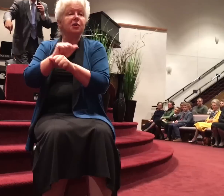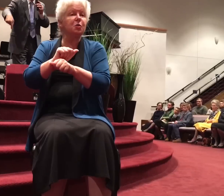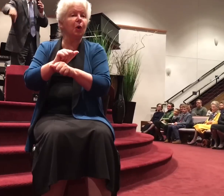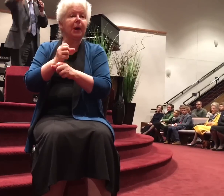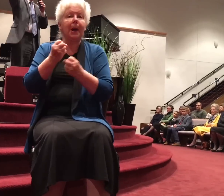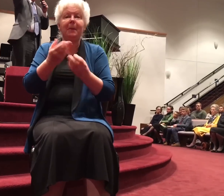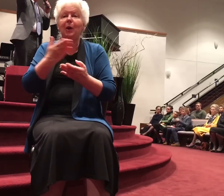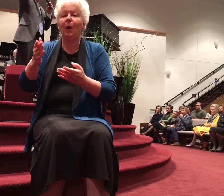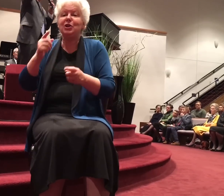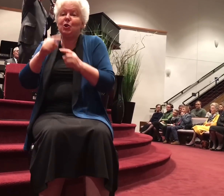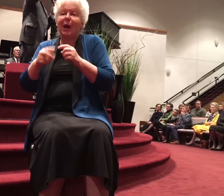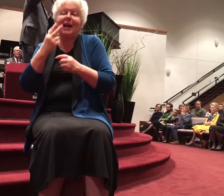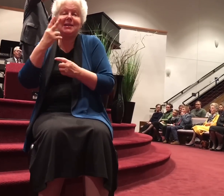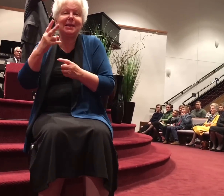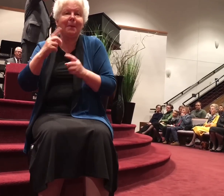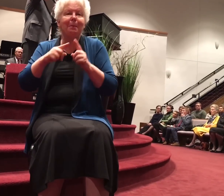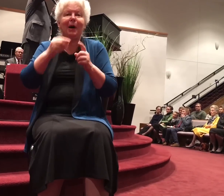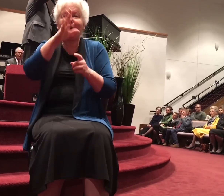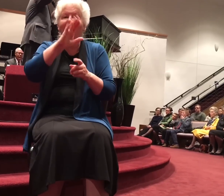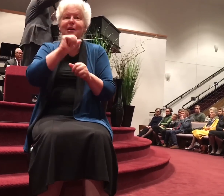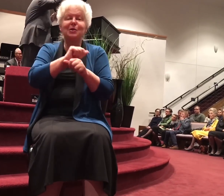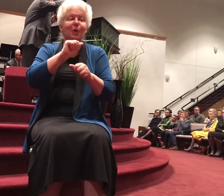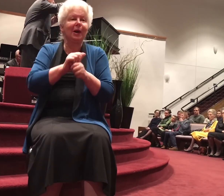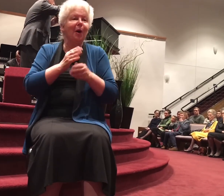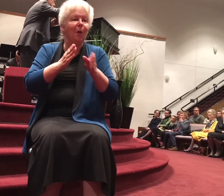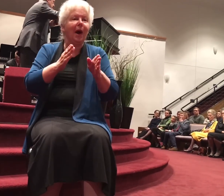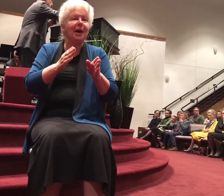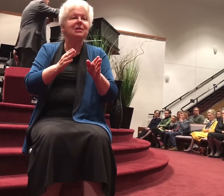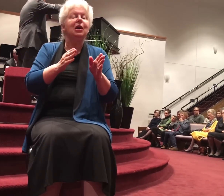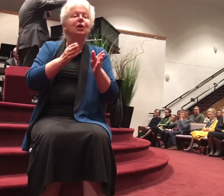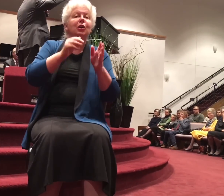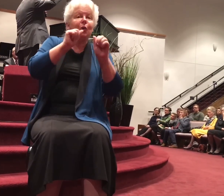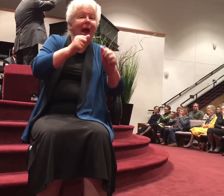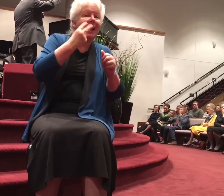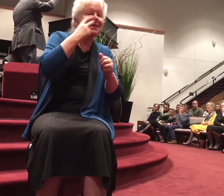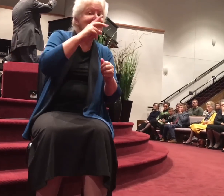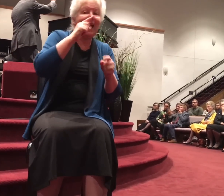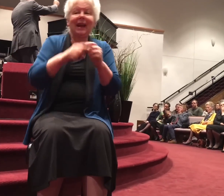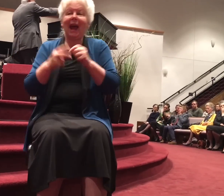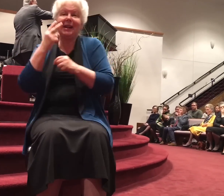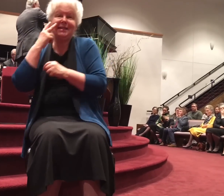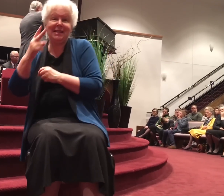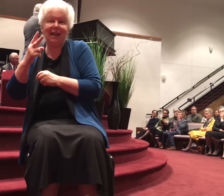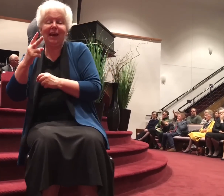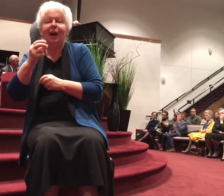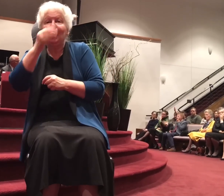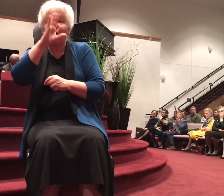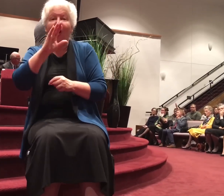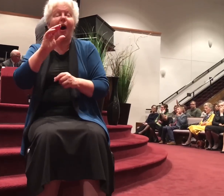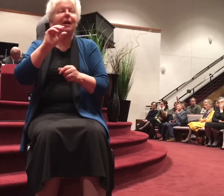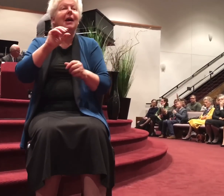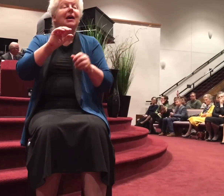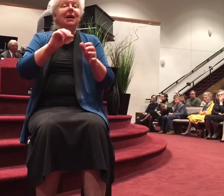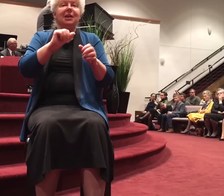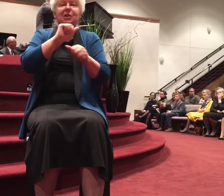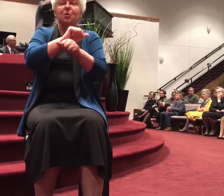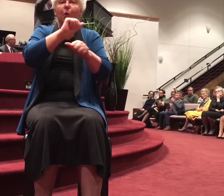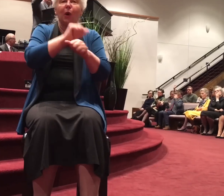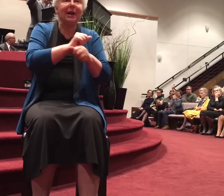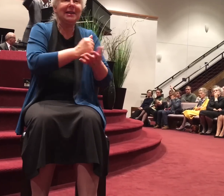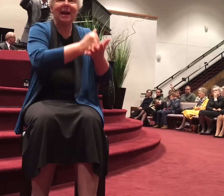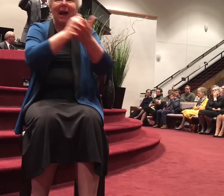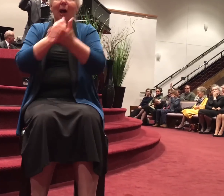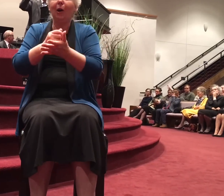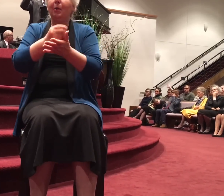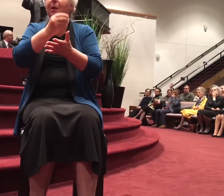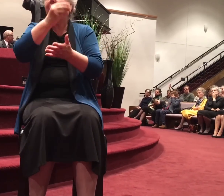can see, but God is working in ways you cannot see. God is working behind the scenes in the Middle East. God